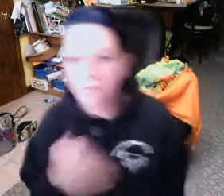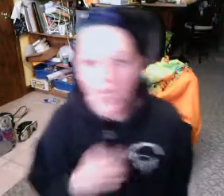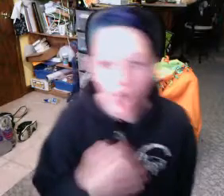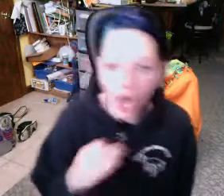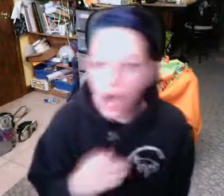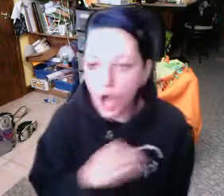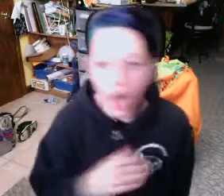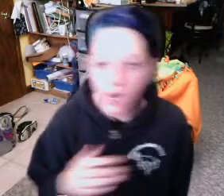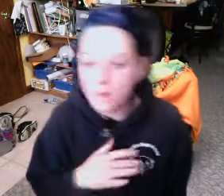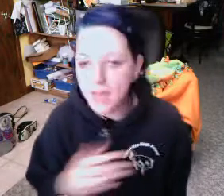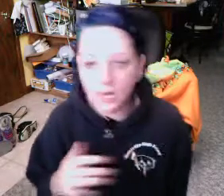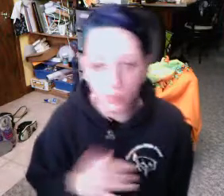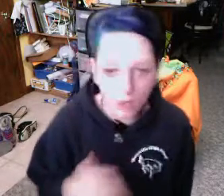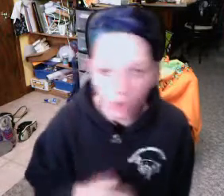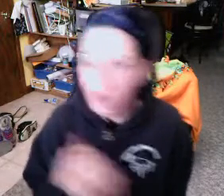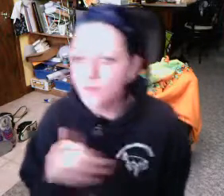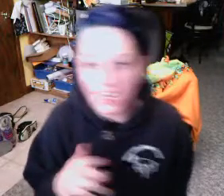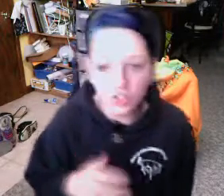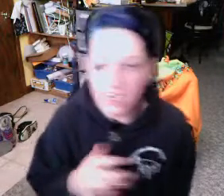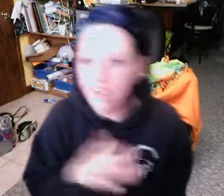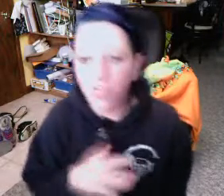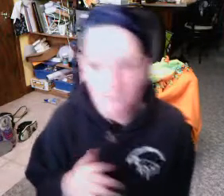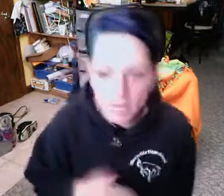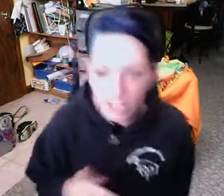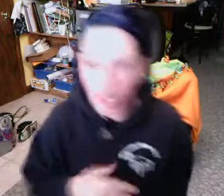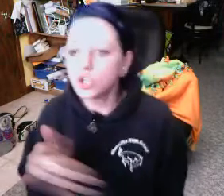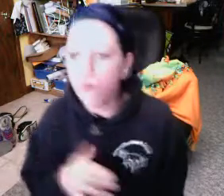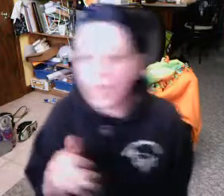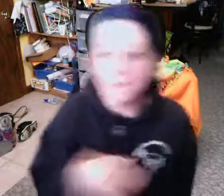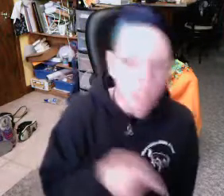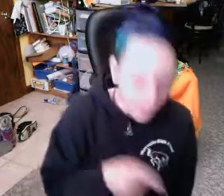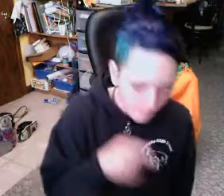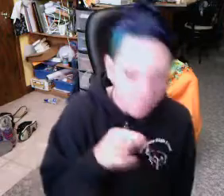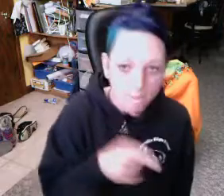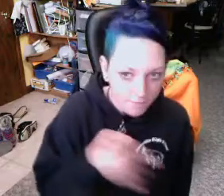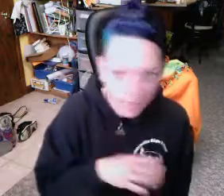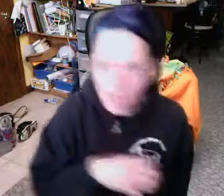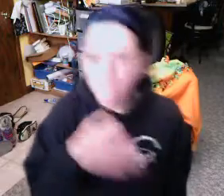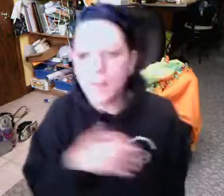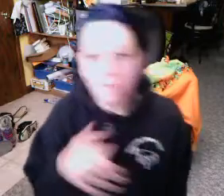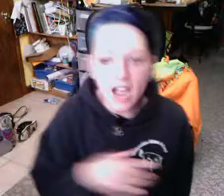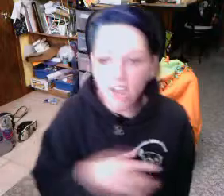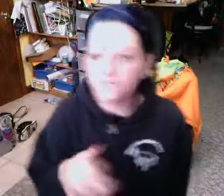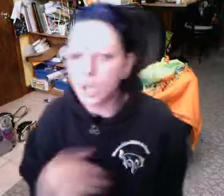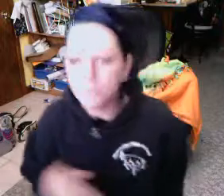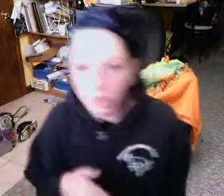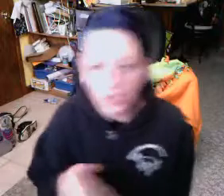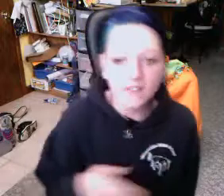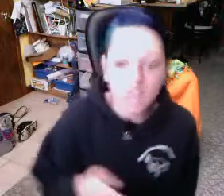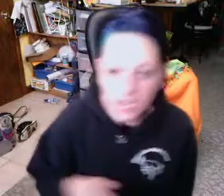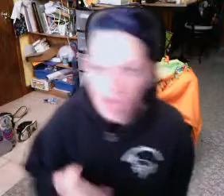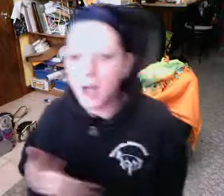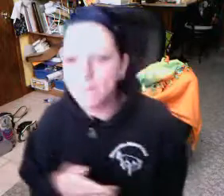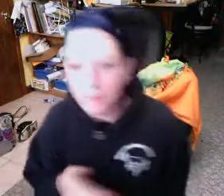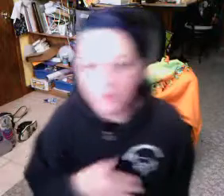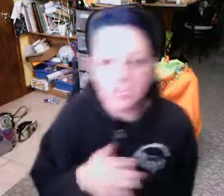back, automatic Rito, flyer than a fucking Beetle, you can't beat him. Vampire, fuck up your evening. I pop up and